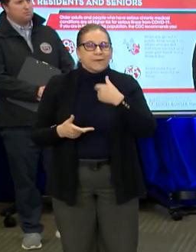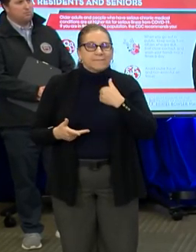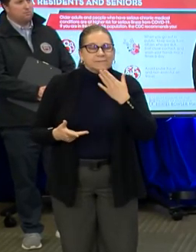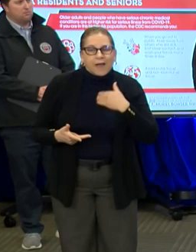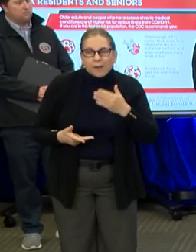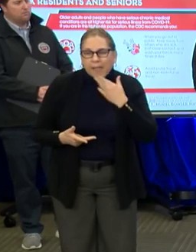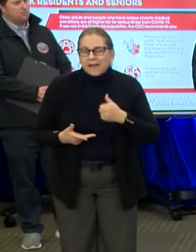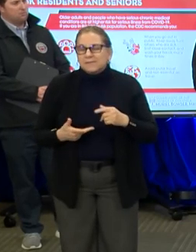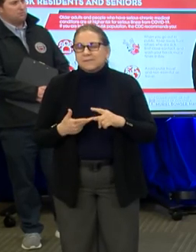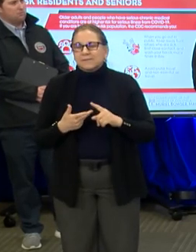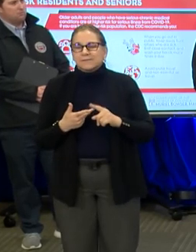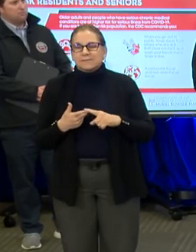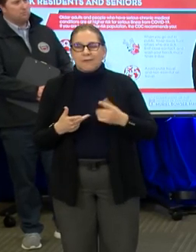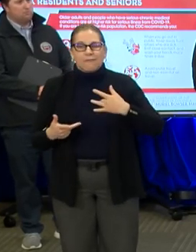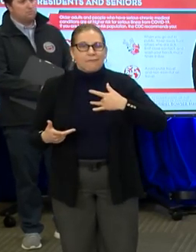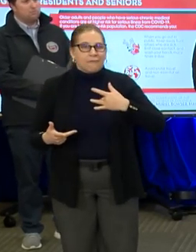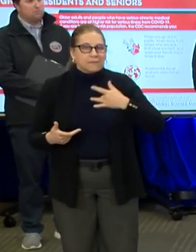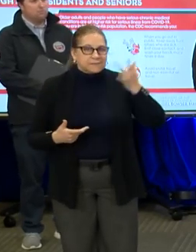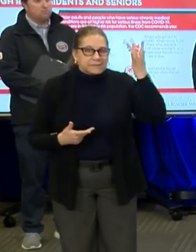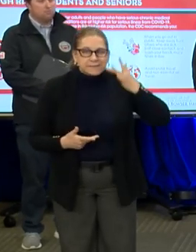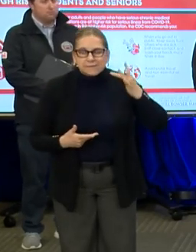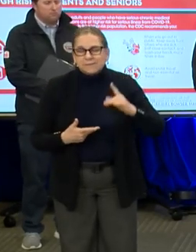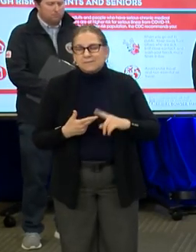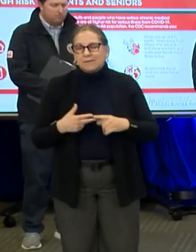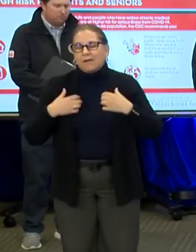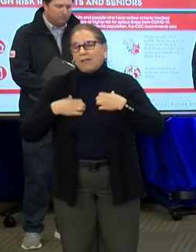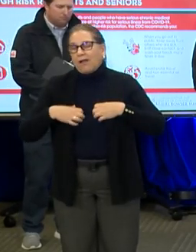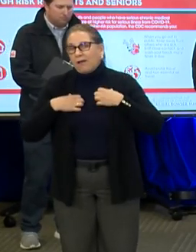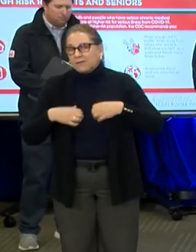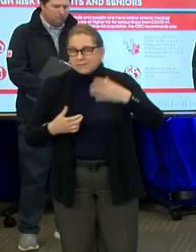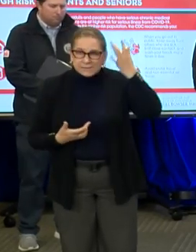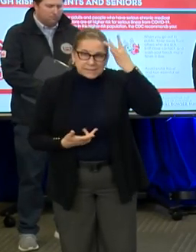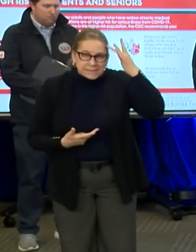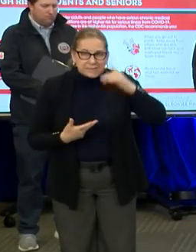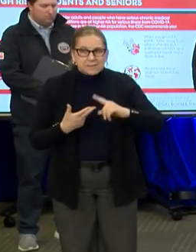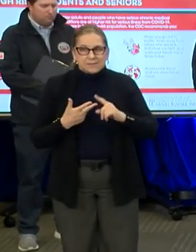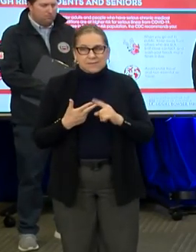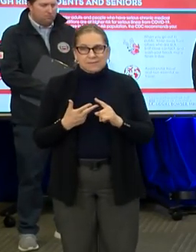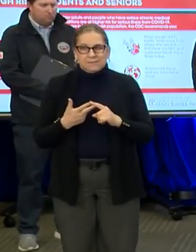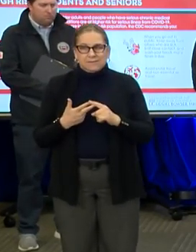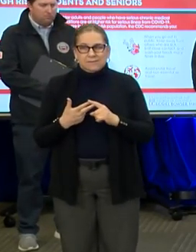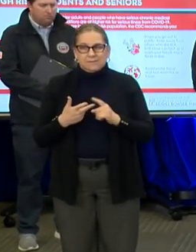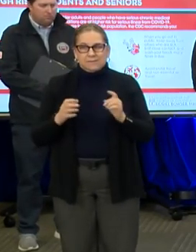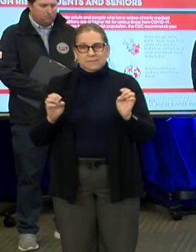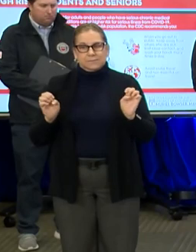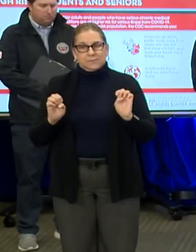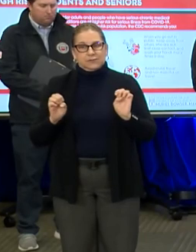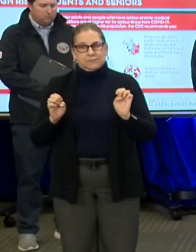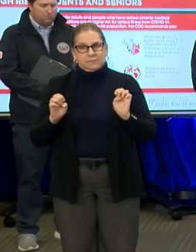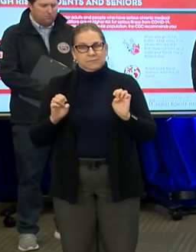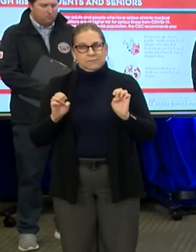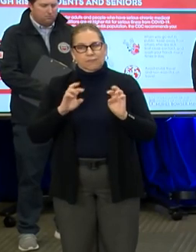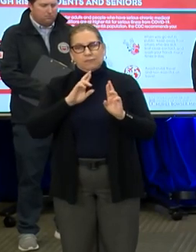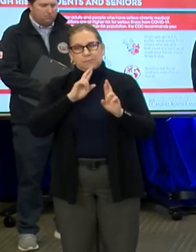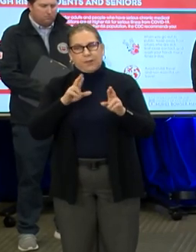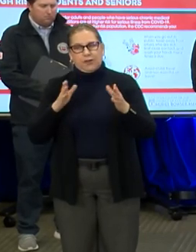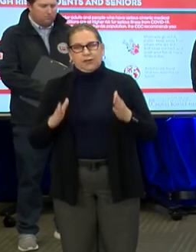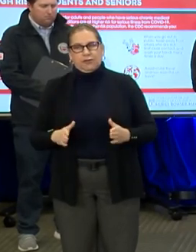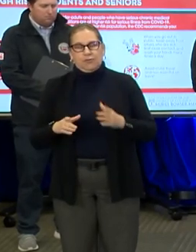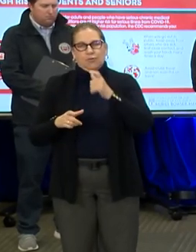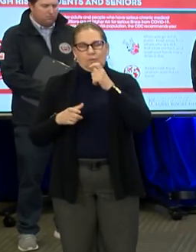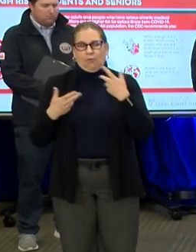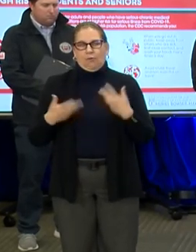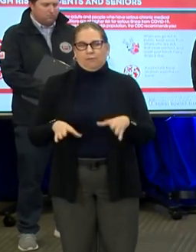lung disease who also have symptoms, and first responders with symptoms. This priority ensures those at highest risk